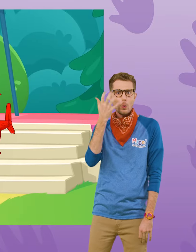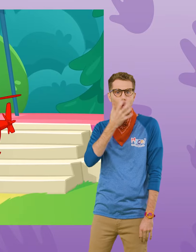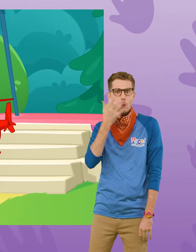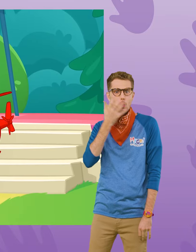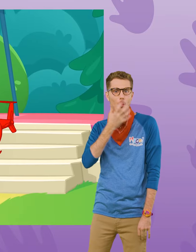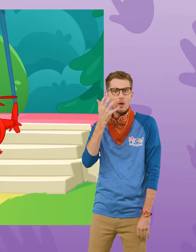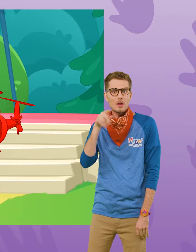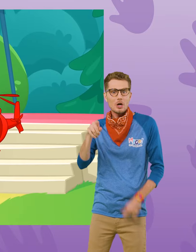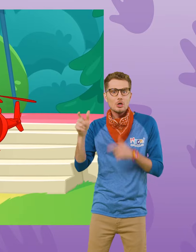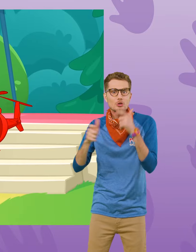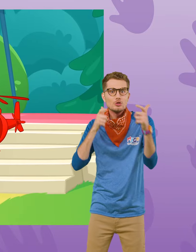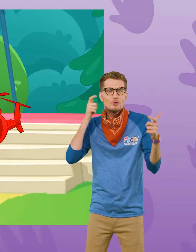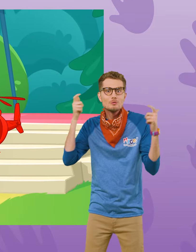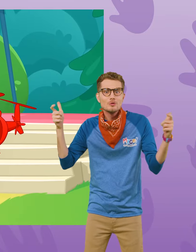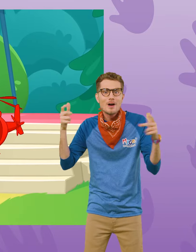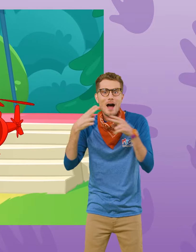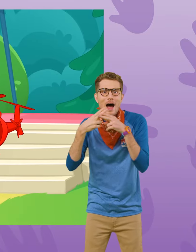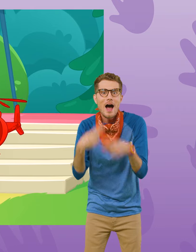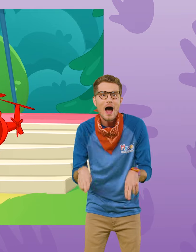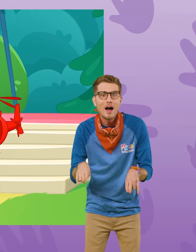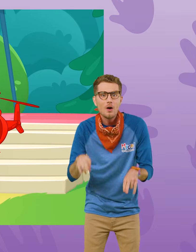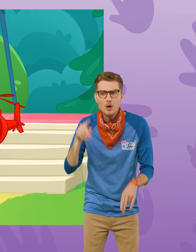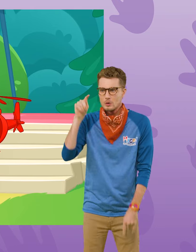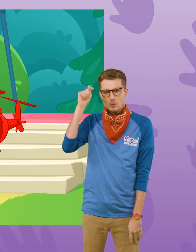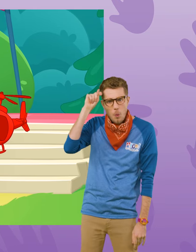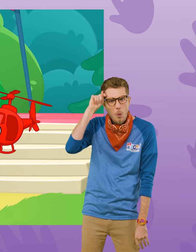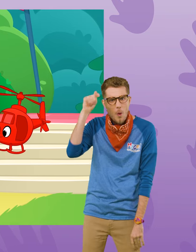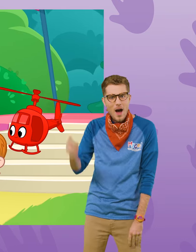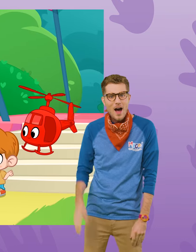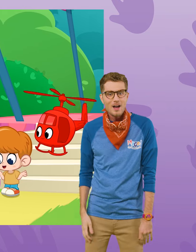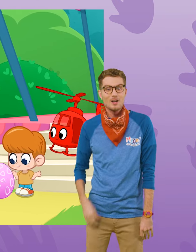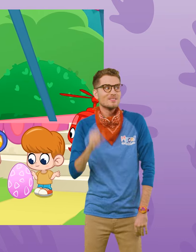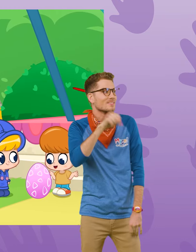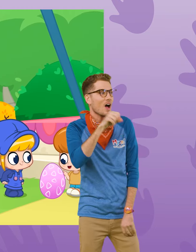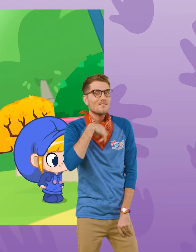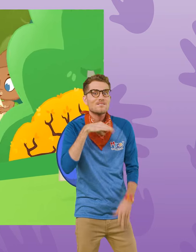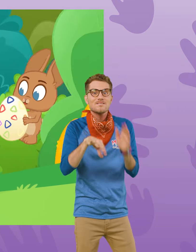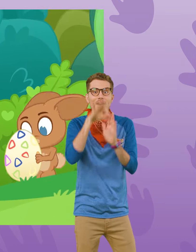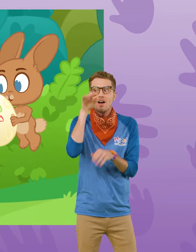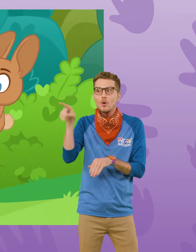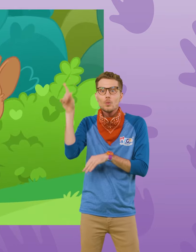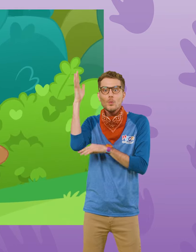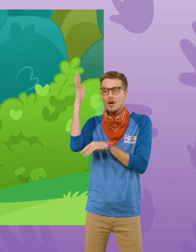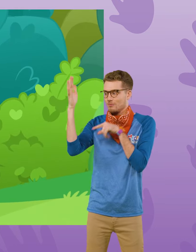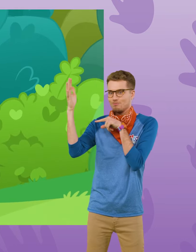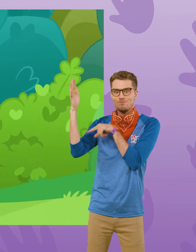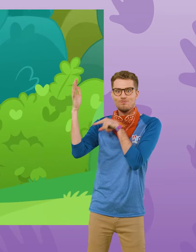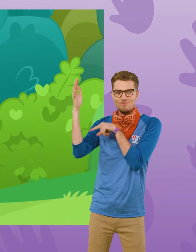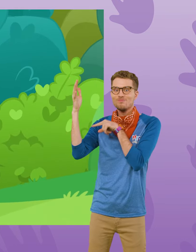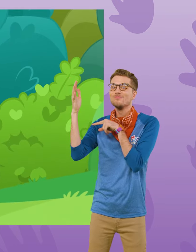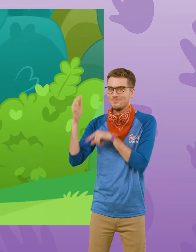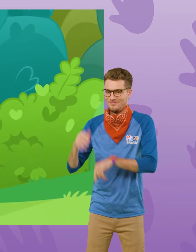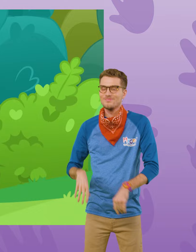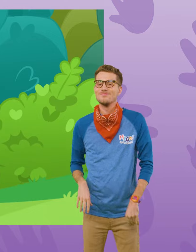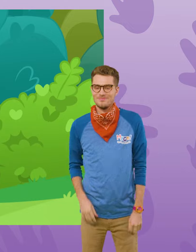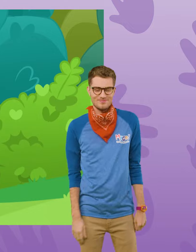A really big egg, Troy. Yeah, I just found it hidden behind a tree.